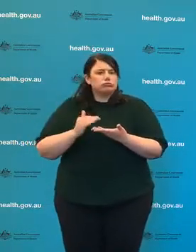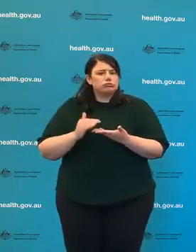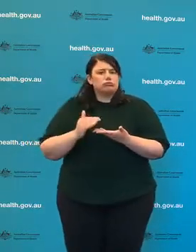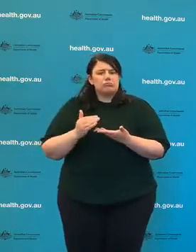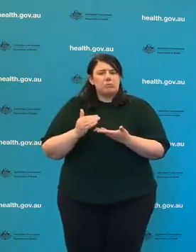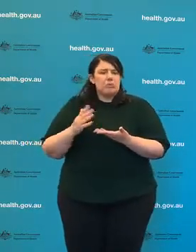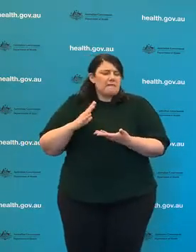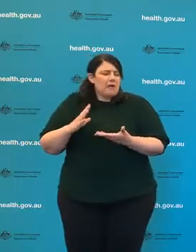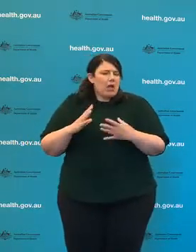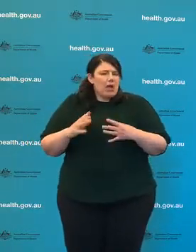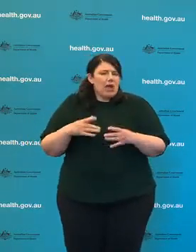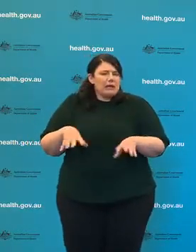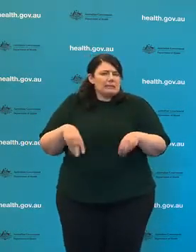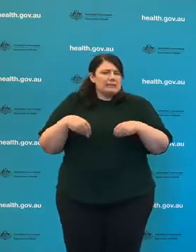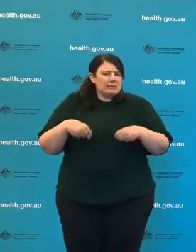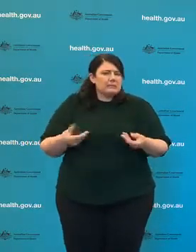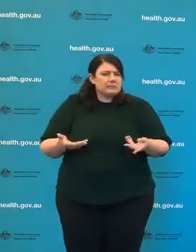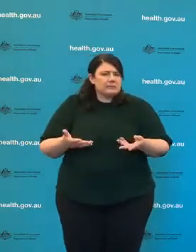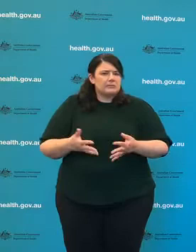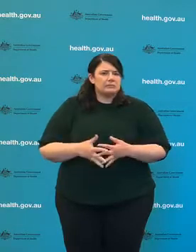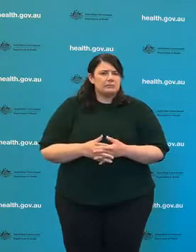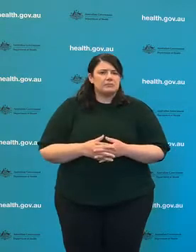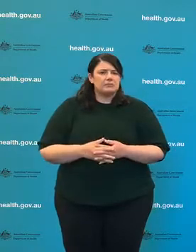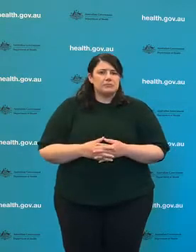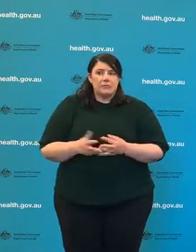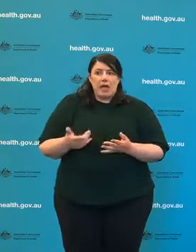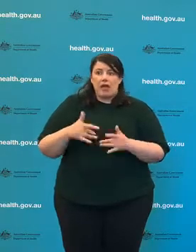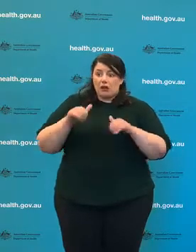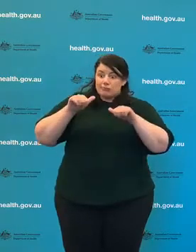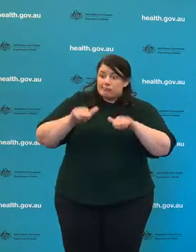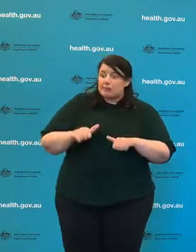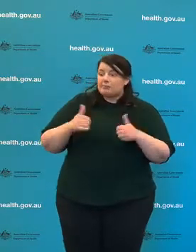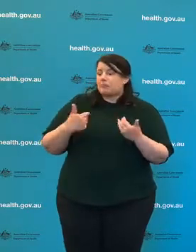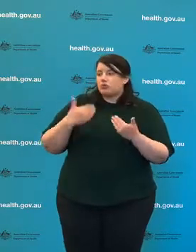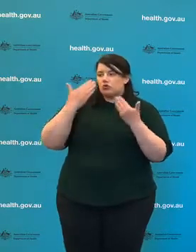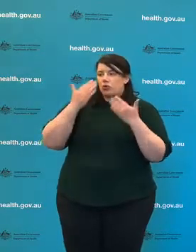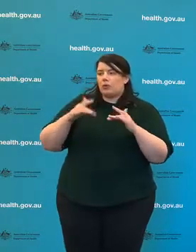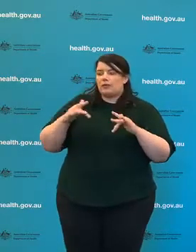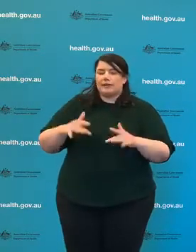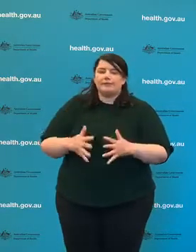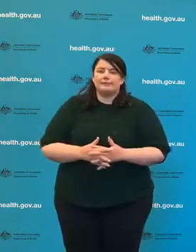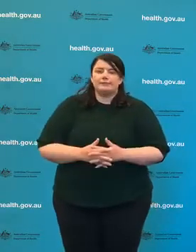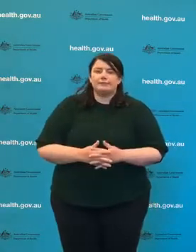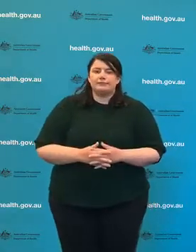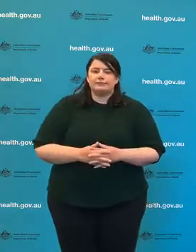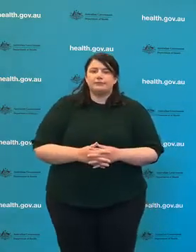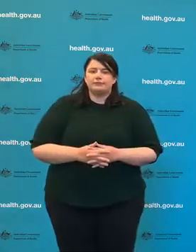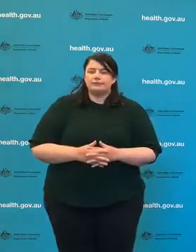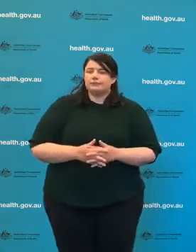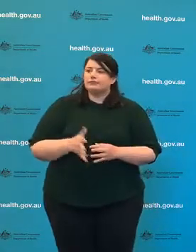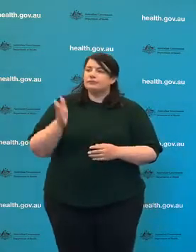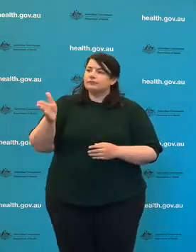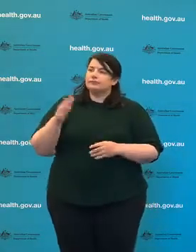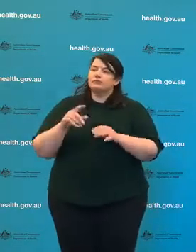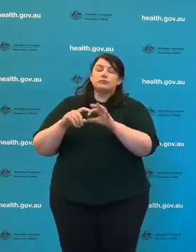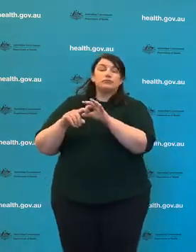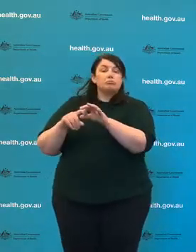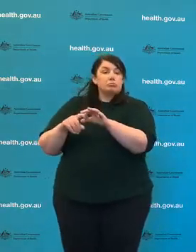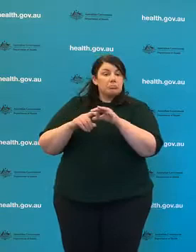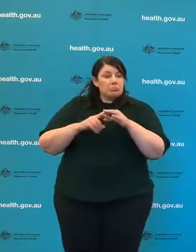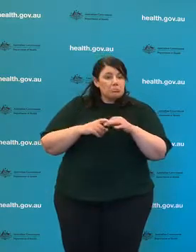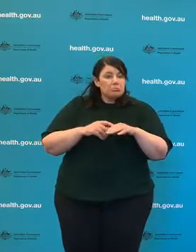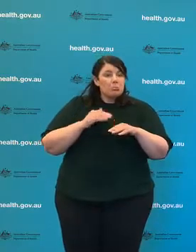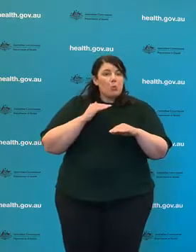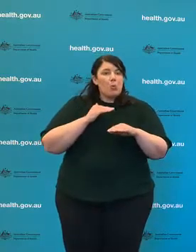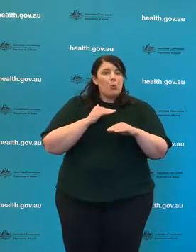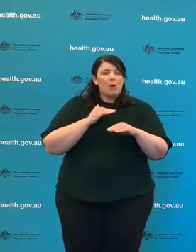they will have a look at that in the coming weeks, but it's not something we've heard yet. On a different sort of topic, there's been talk, I guess, among